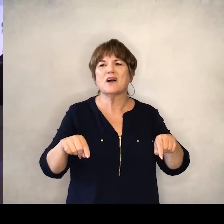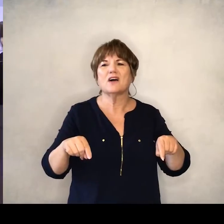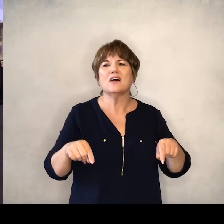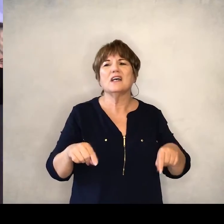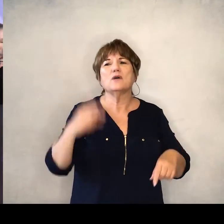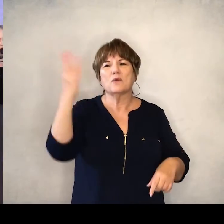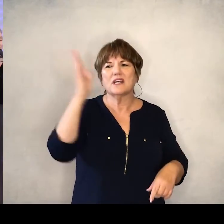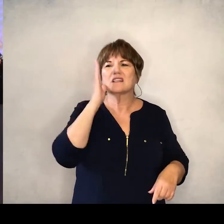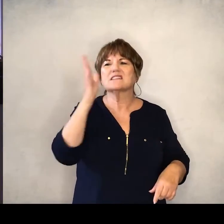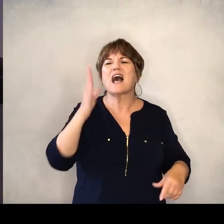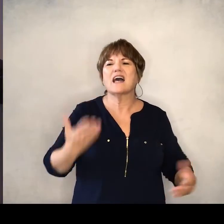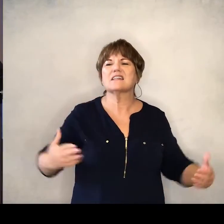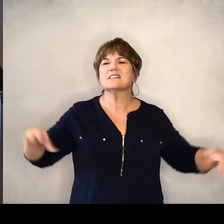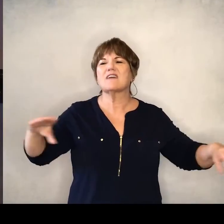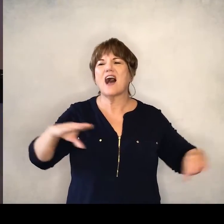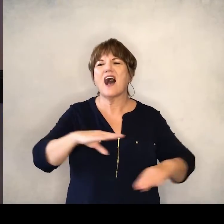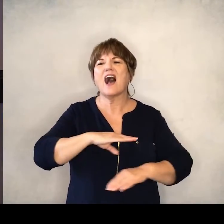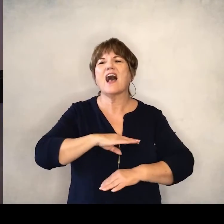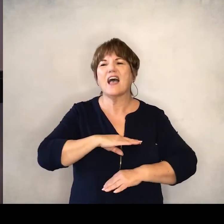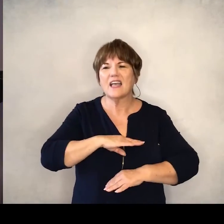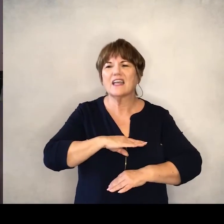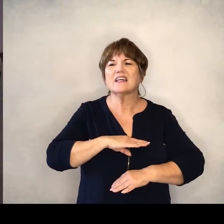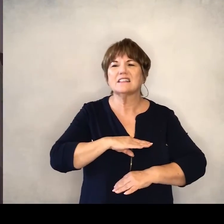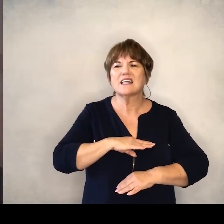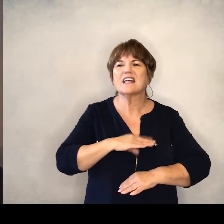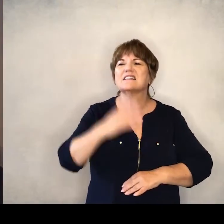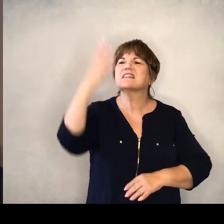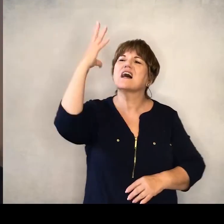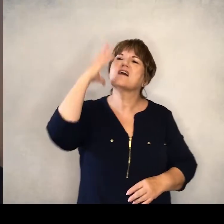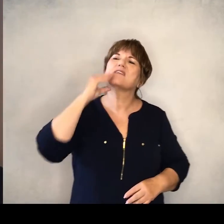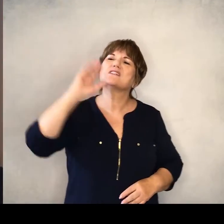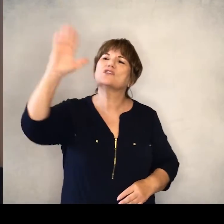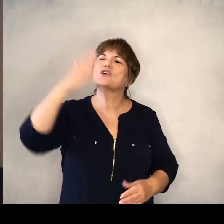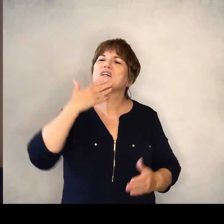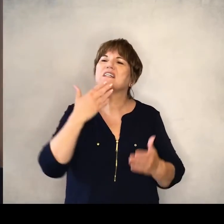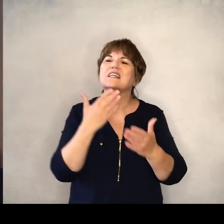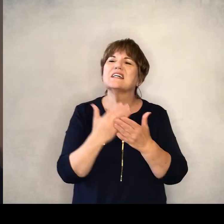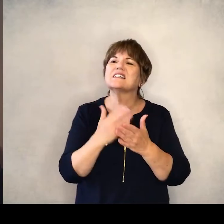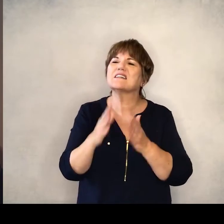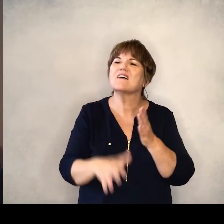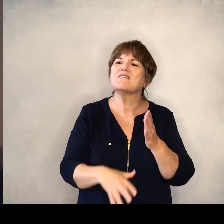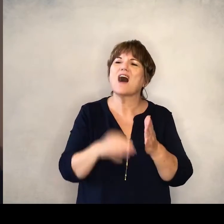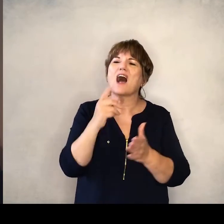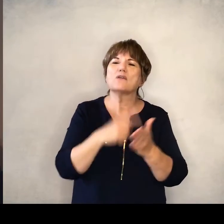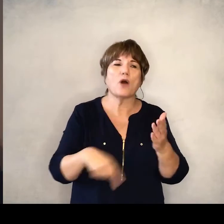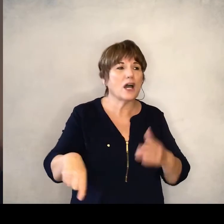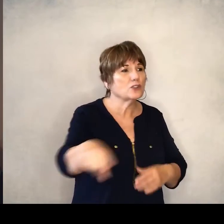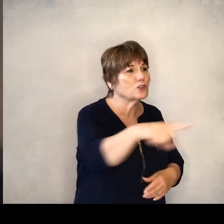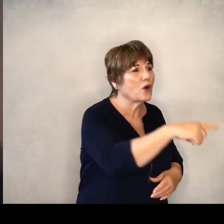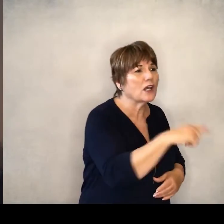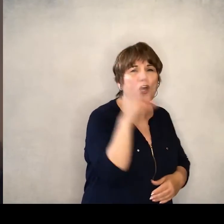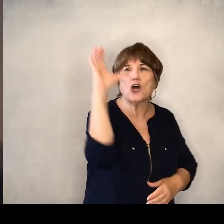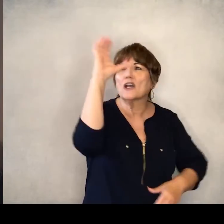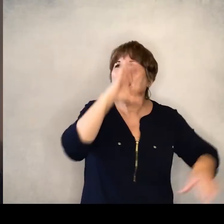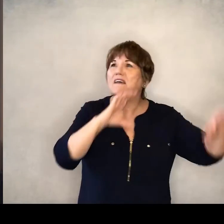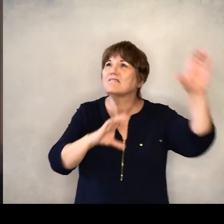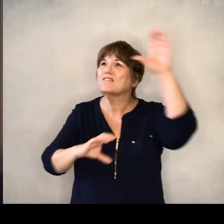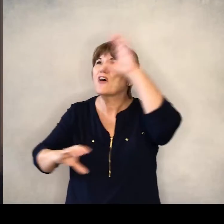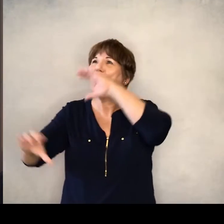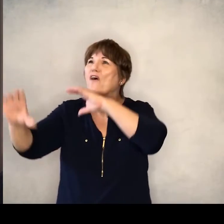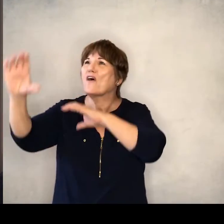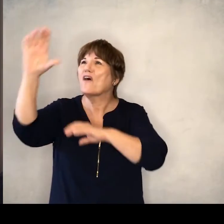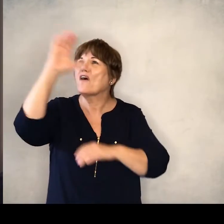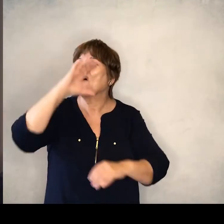will satisfy. Taste of his goodness, find what you're looking for.